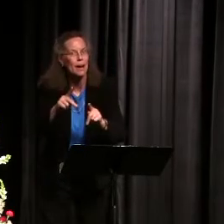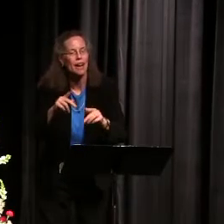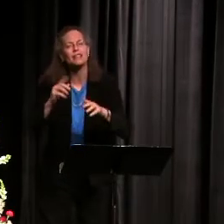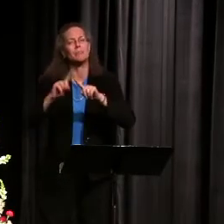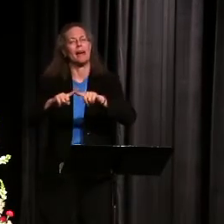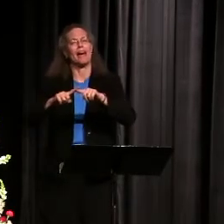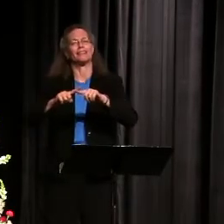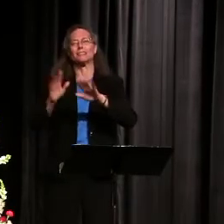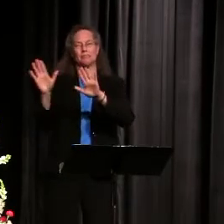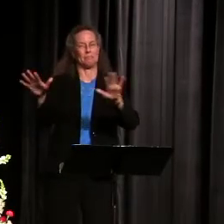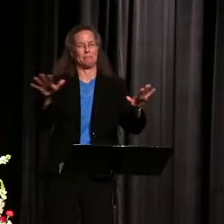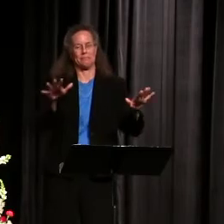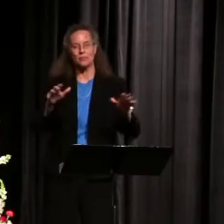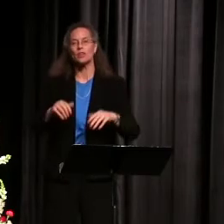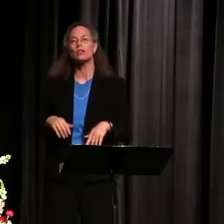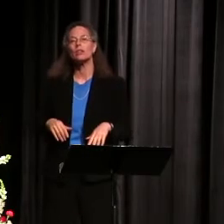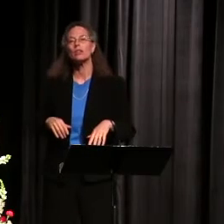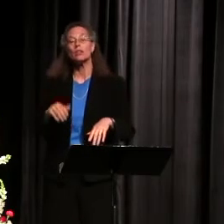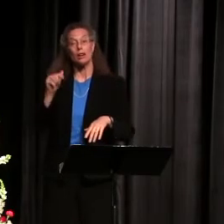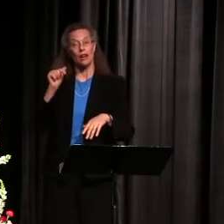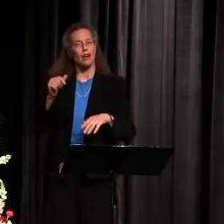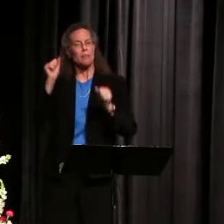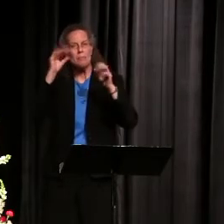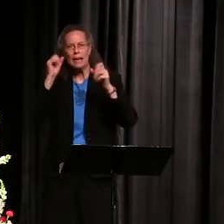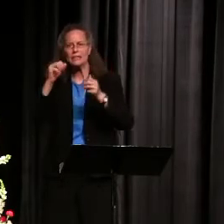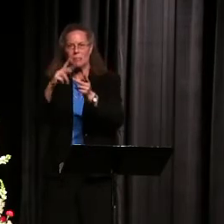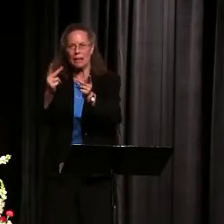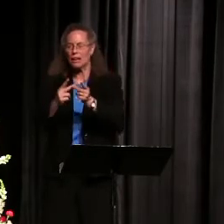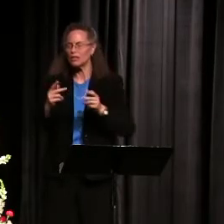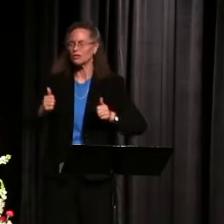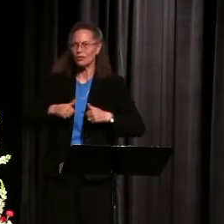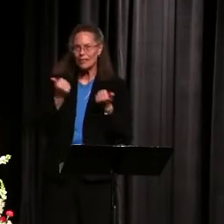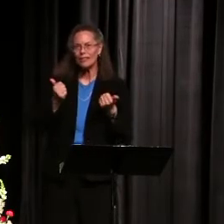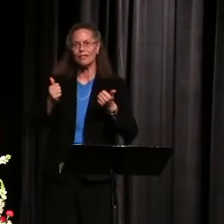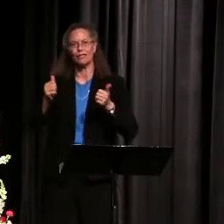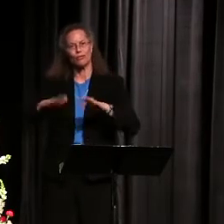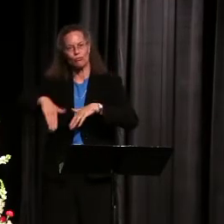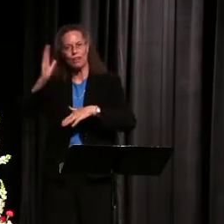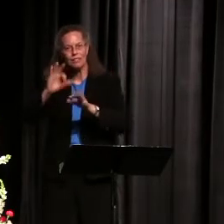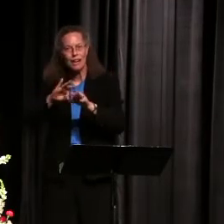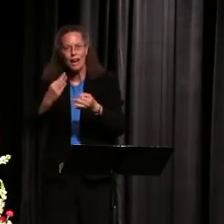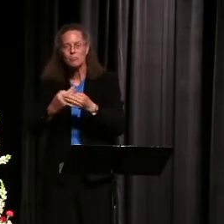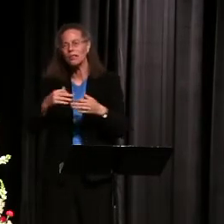and lives in our community has. This is an amazing place to live and raise a family.